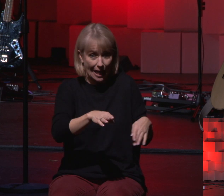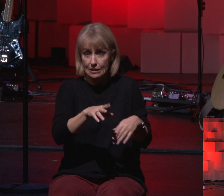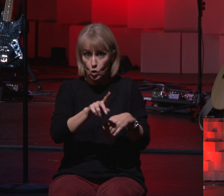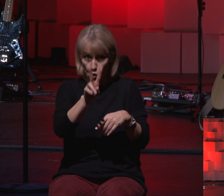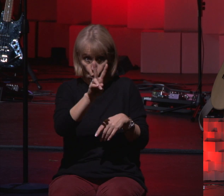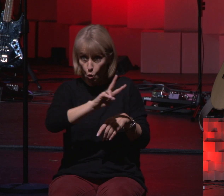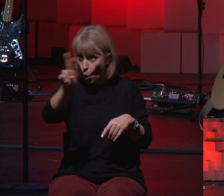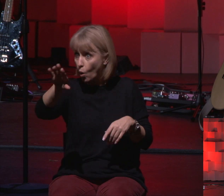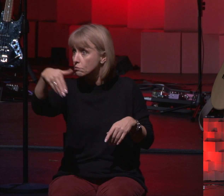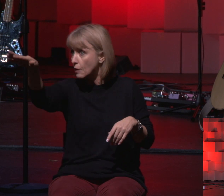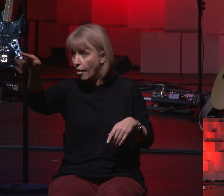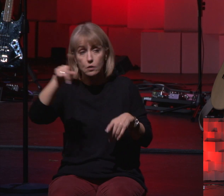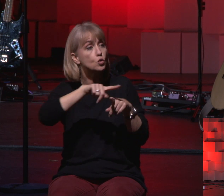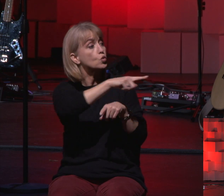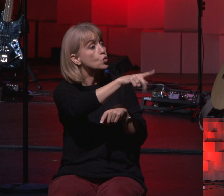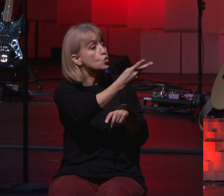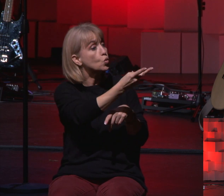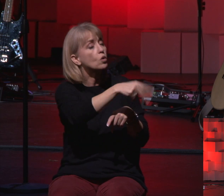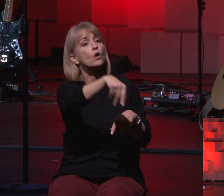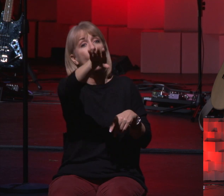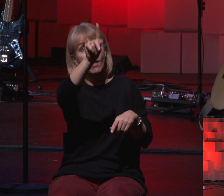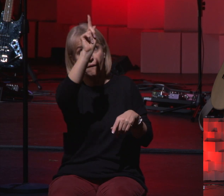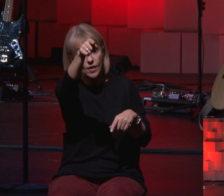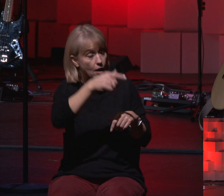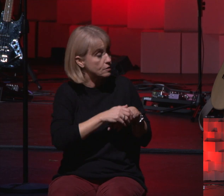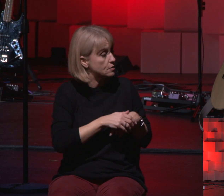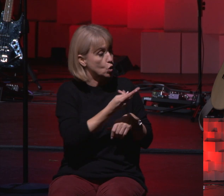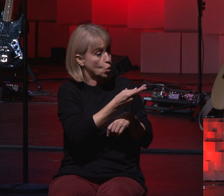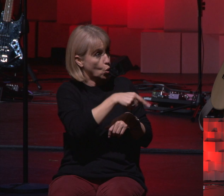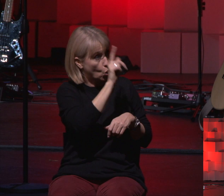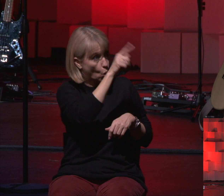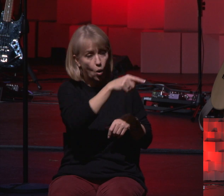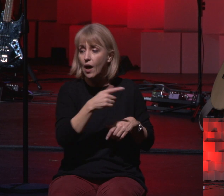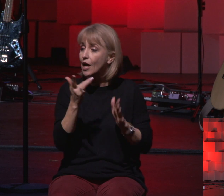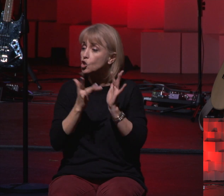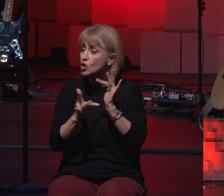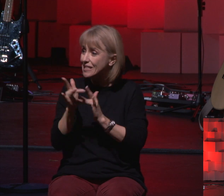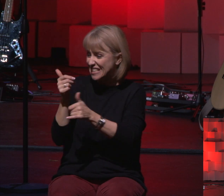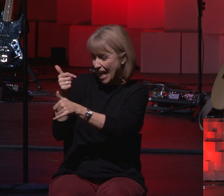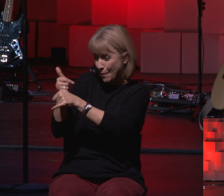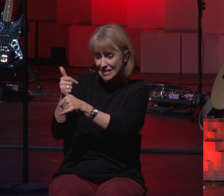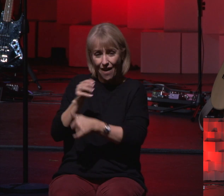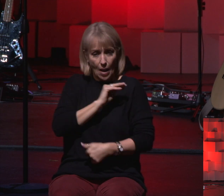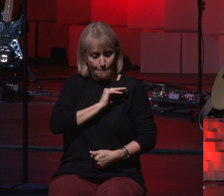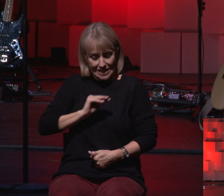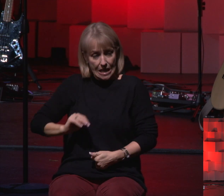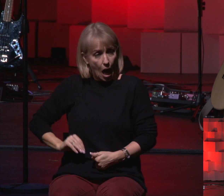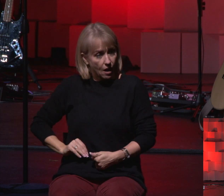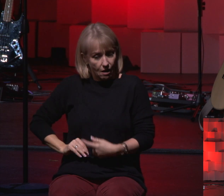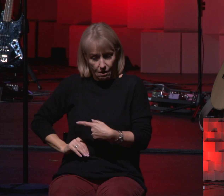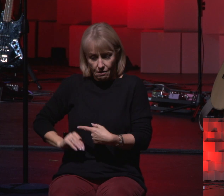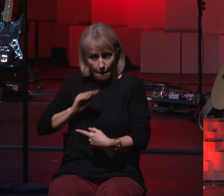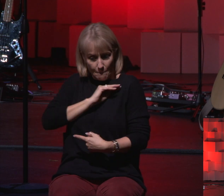this way. You two, go this way. Now, Jesus is Messiah. He gave these guys, particularly, some extra powers and